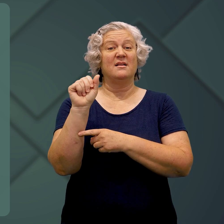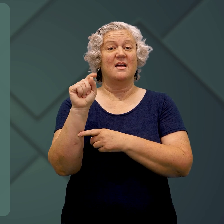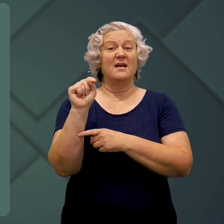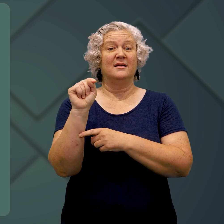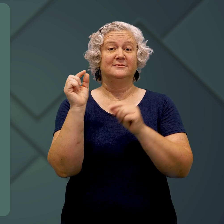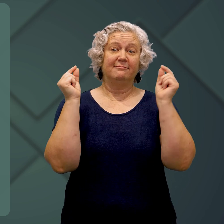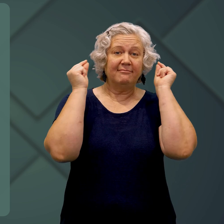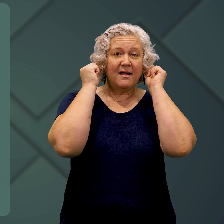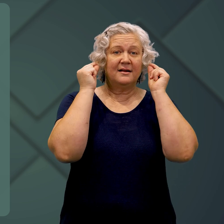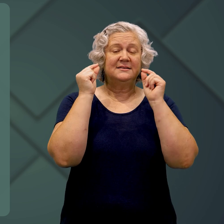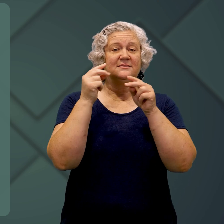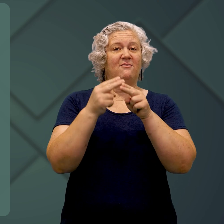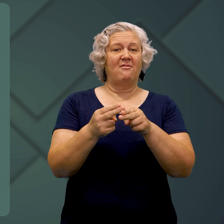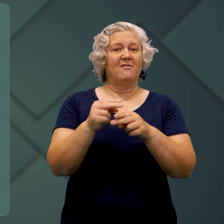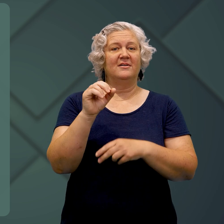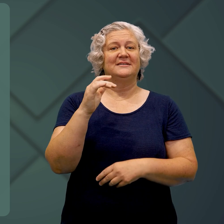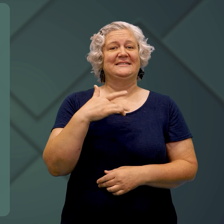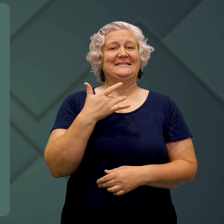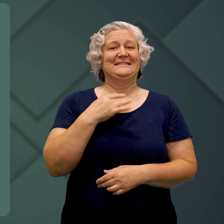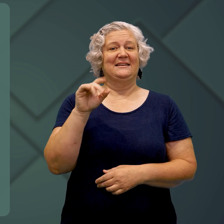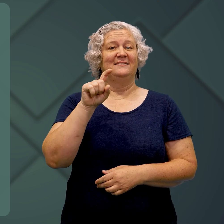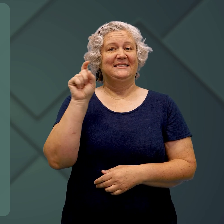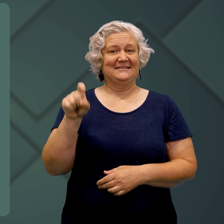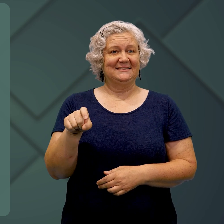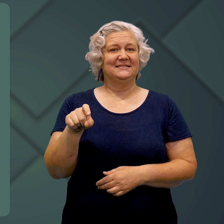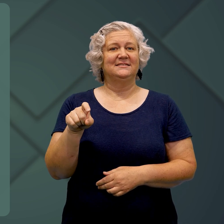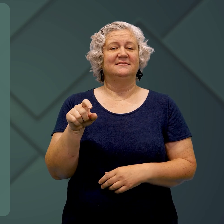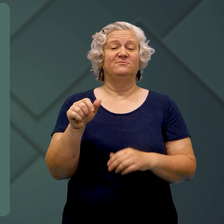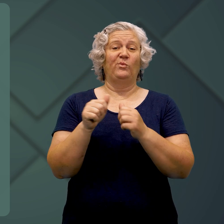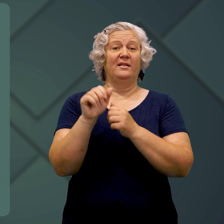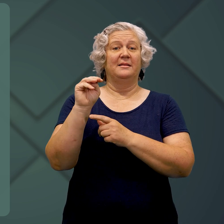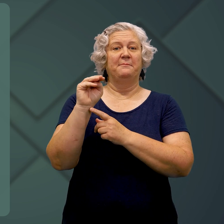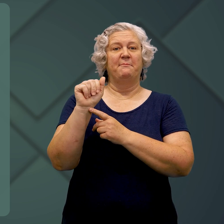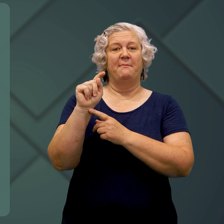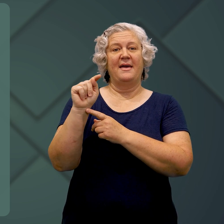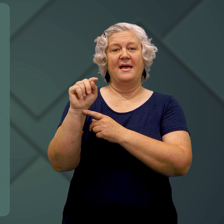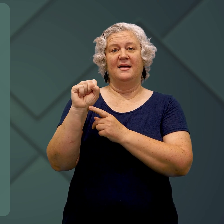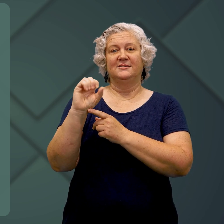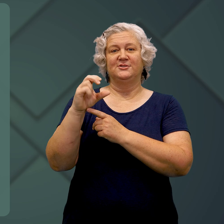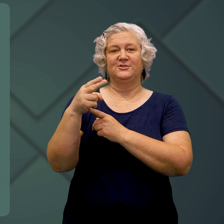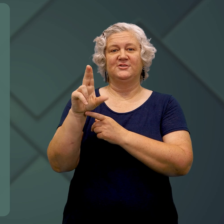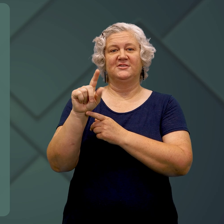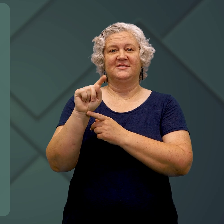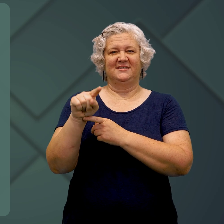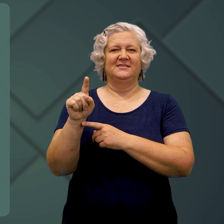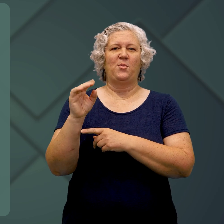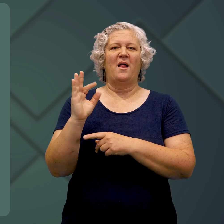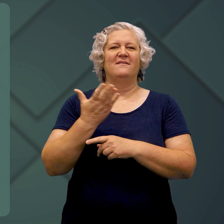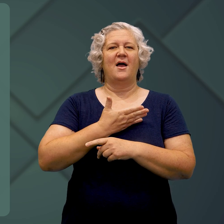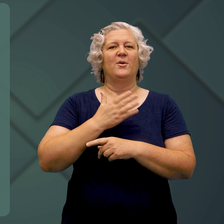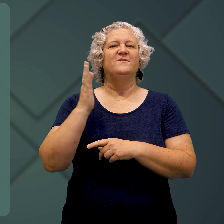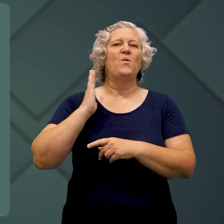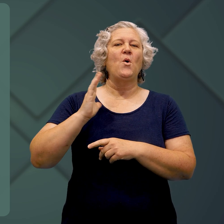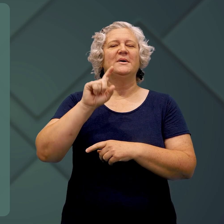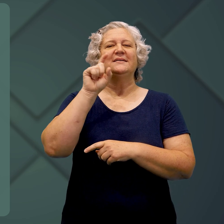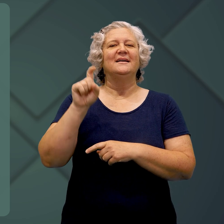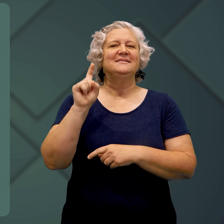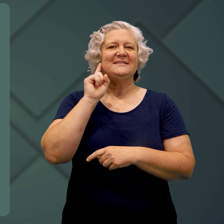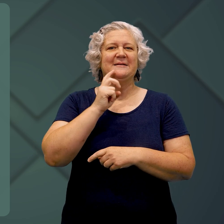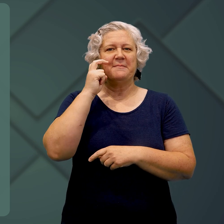In the Sense of Texas podcast with Matt Schultz who's one of our former Texas Deafblind Project